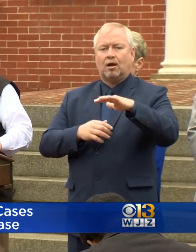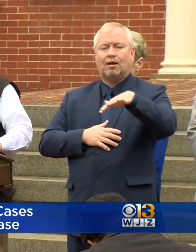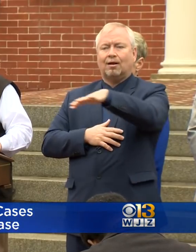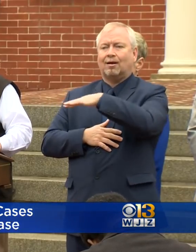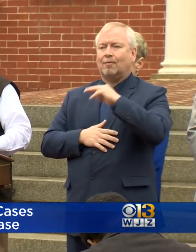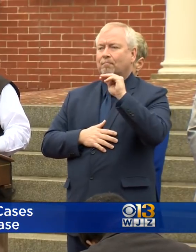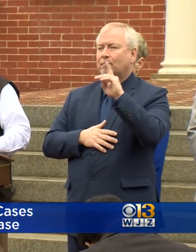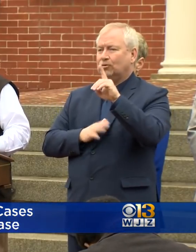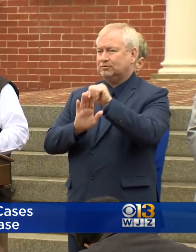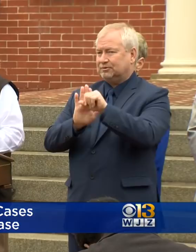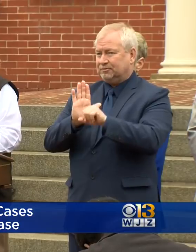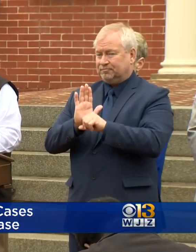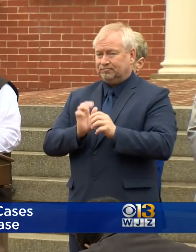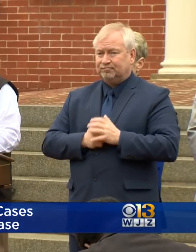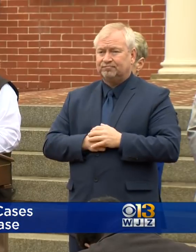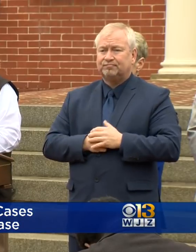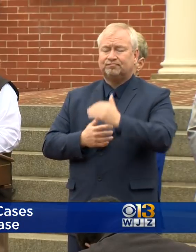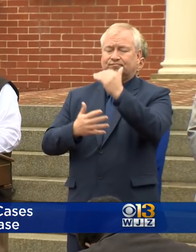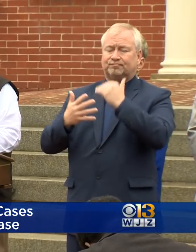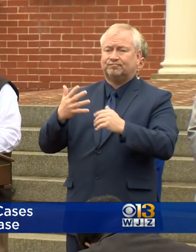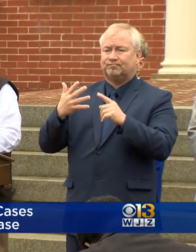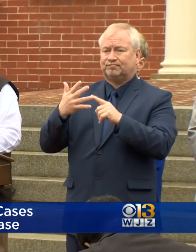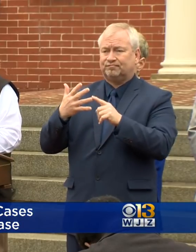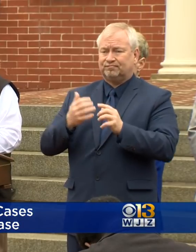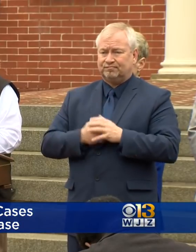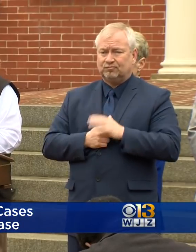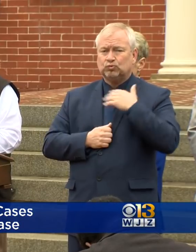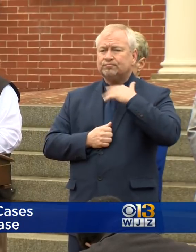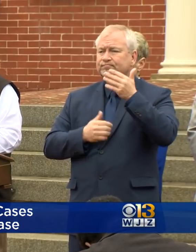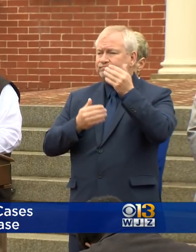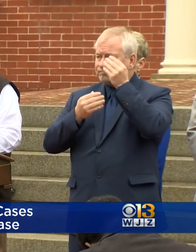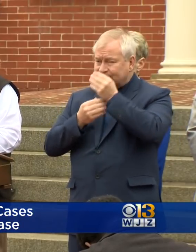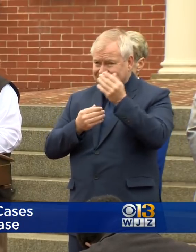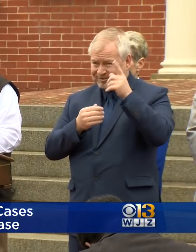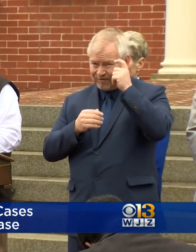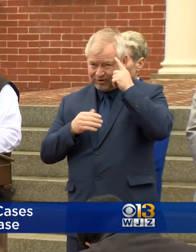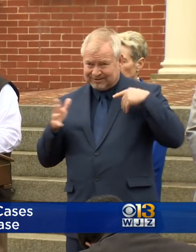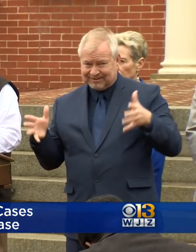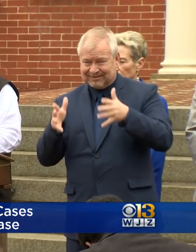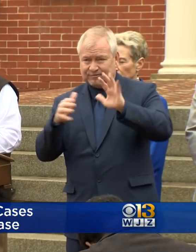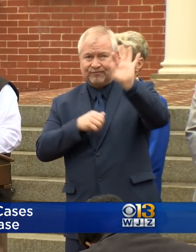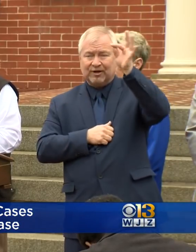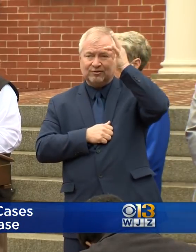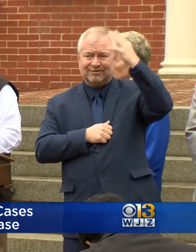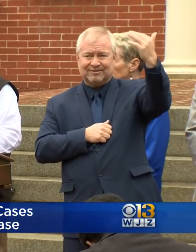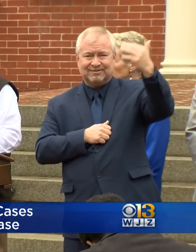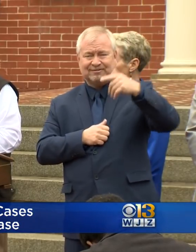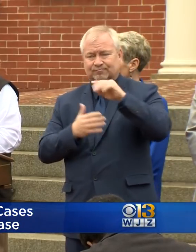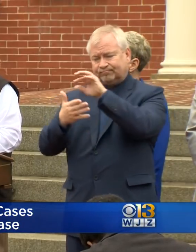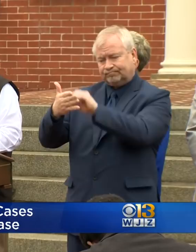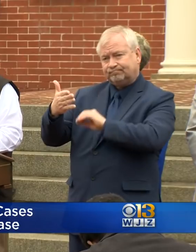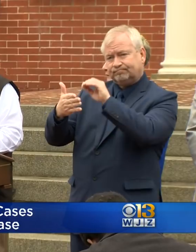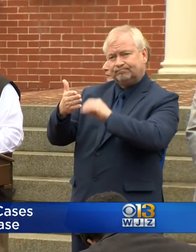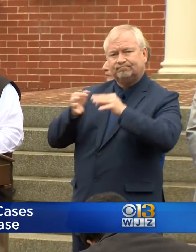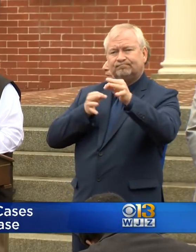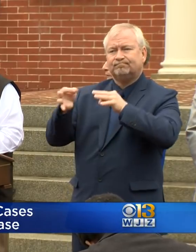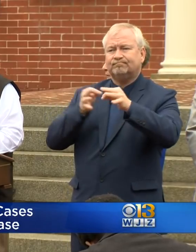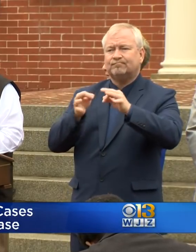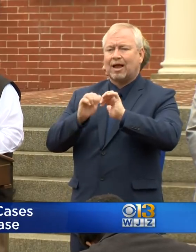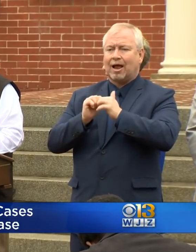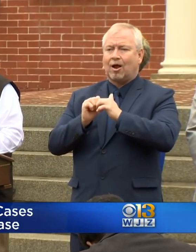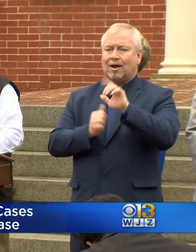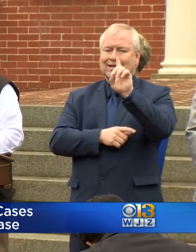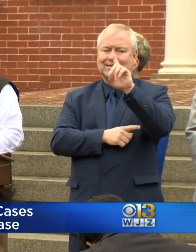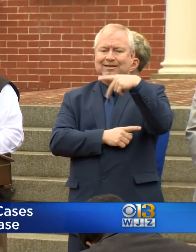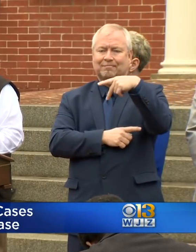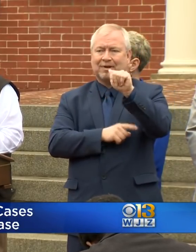Fourth, the governors will urge federal leaders to provide guidance on how the Defense Production Act will be